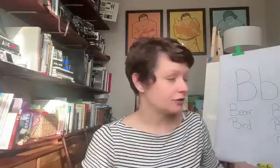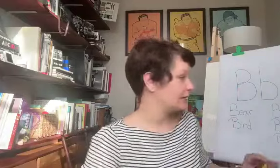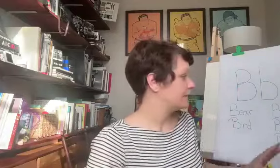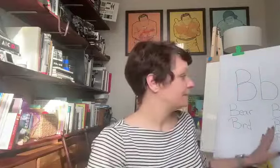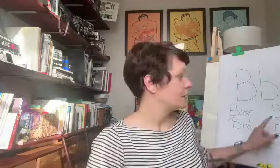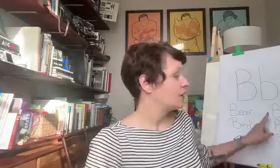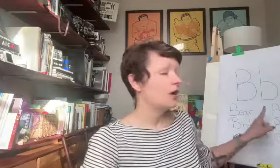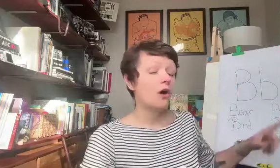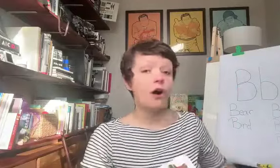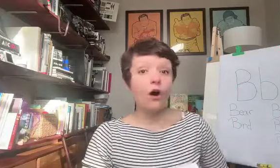entrees.